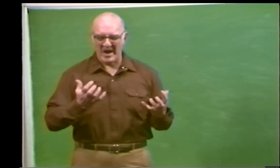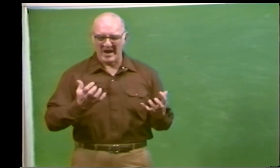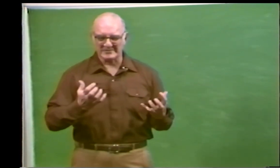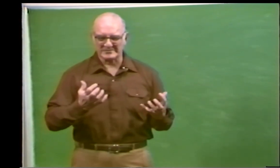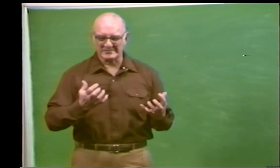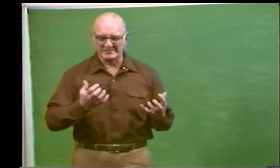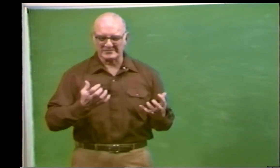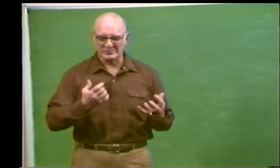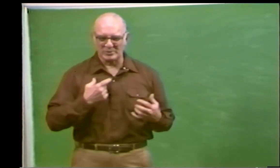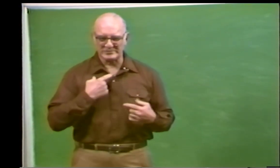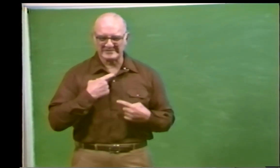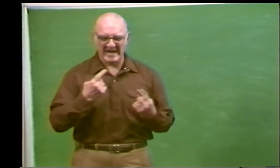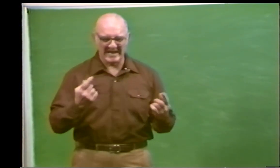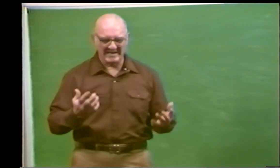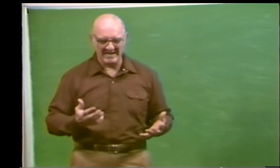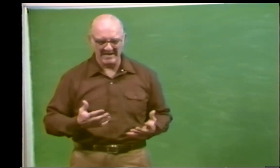want to say,